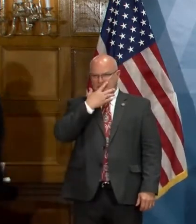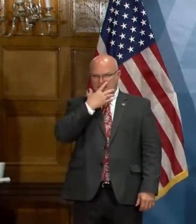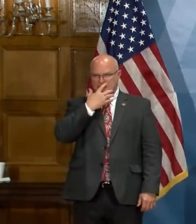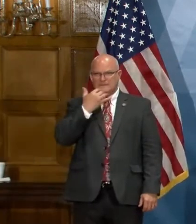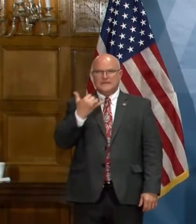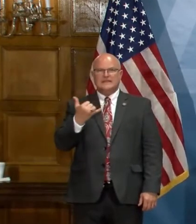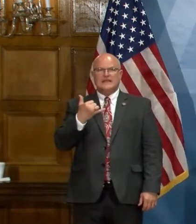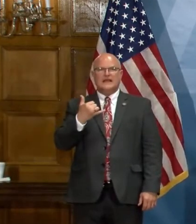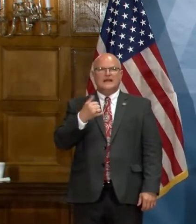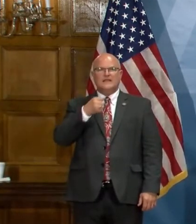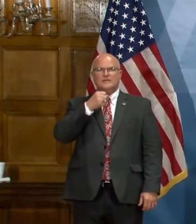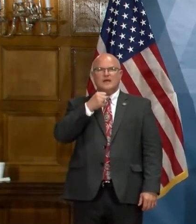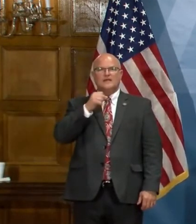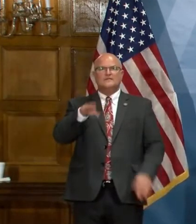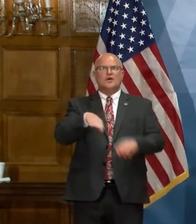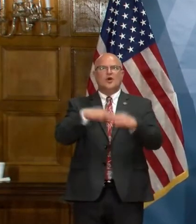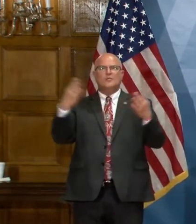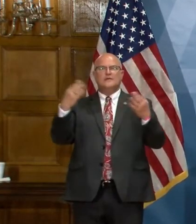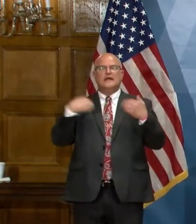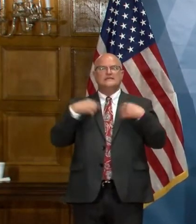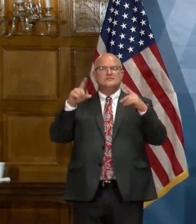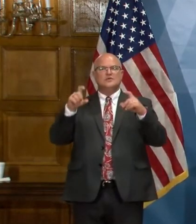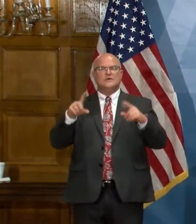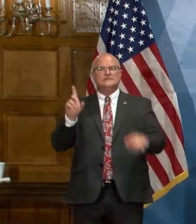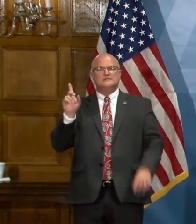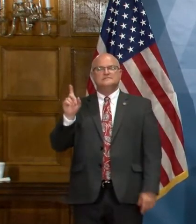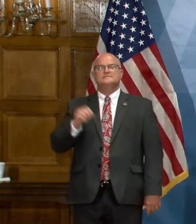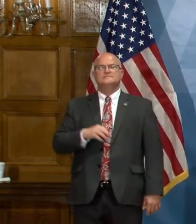We'll turn the microphone open for anyone who has a question.